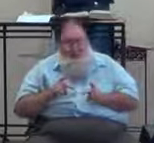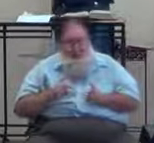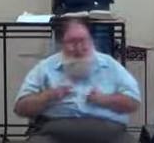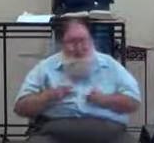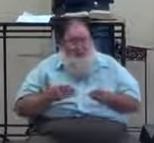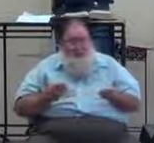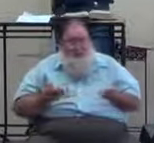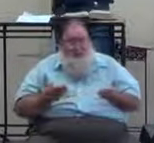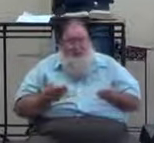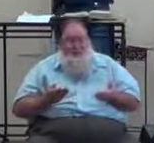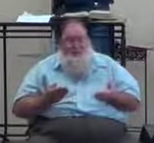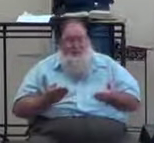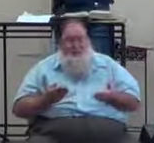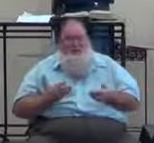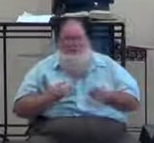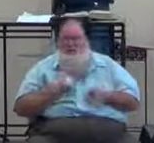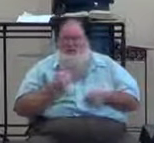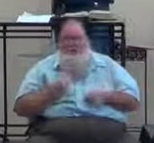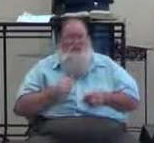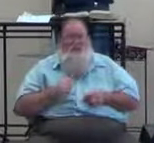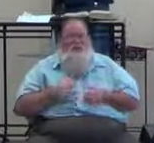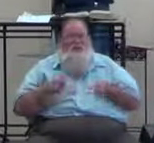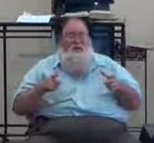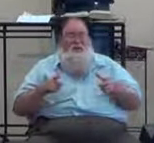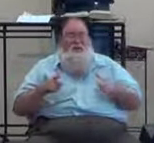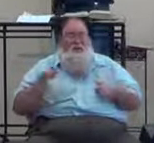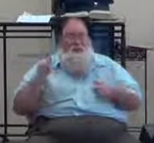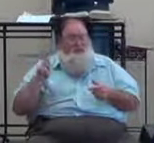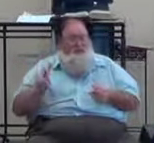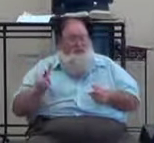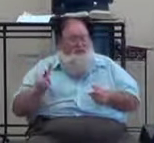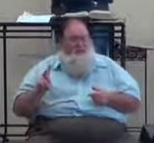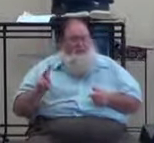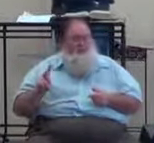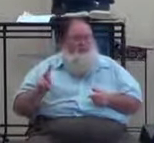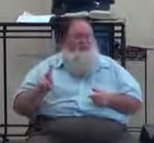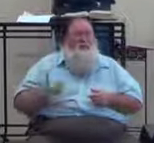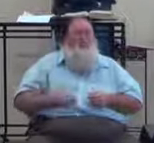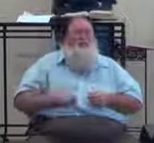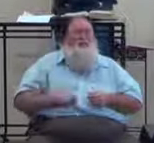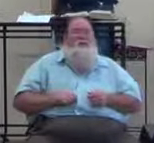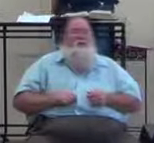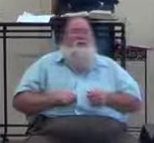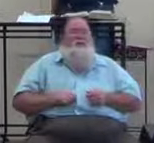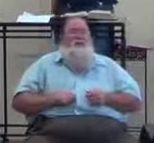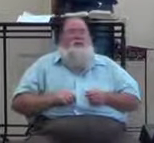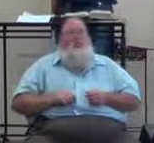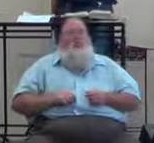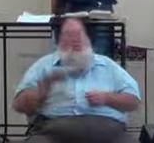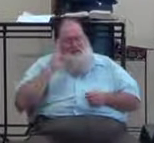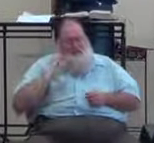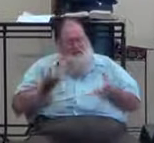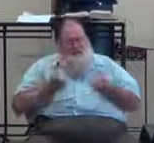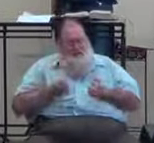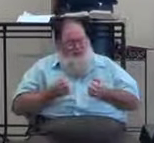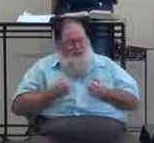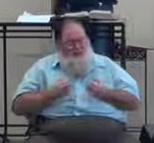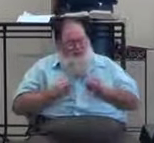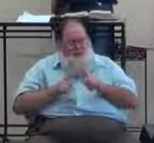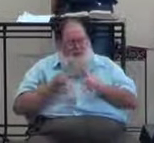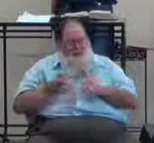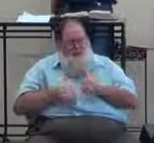now. Only is hearing the word of God. And God wants it to go everywhere. So